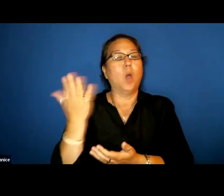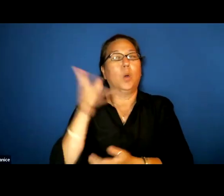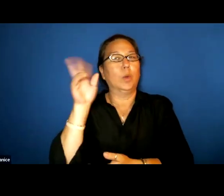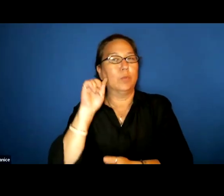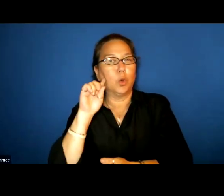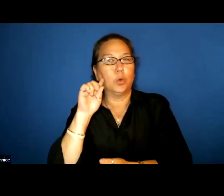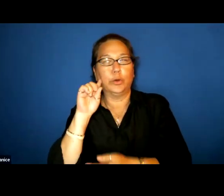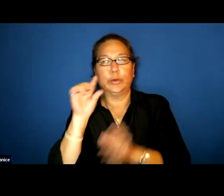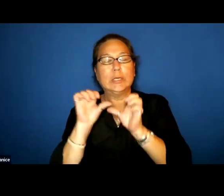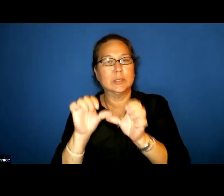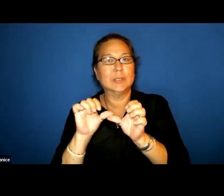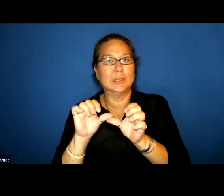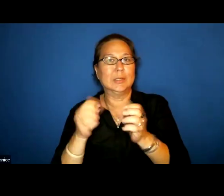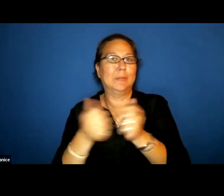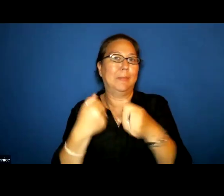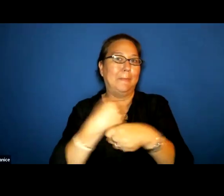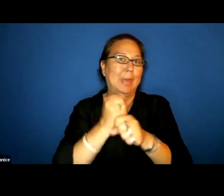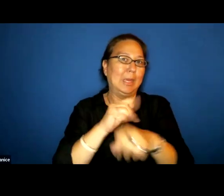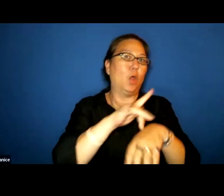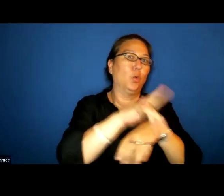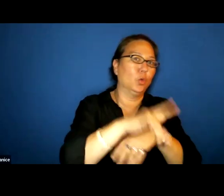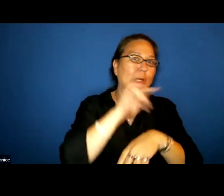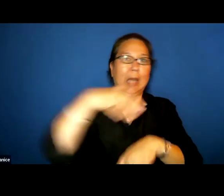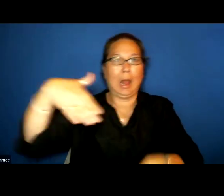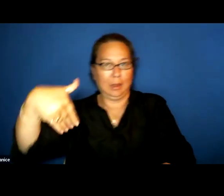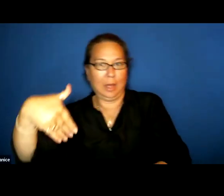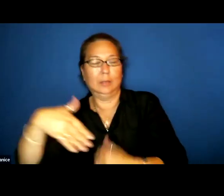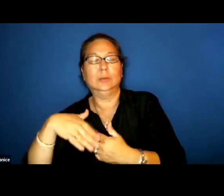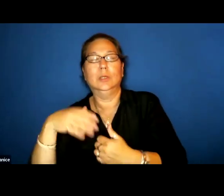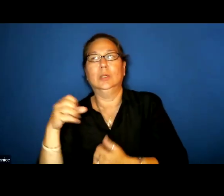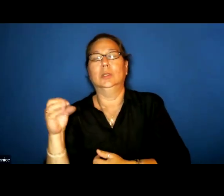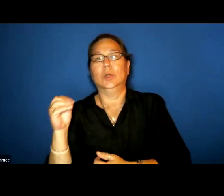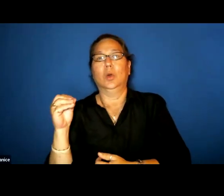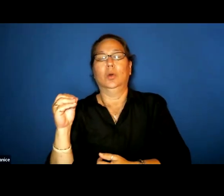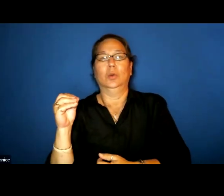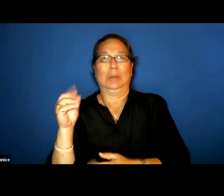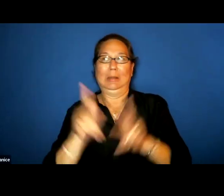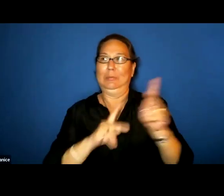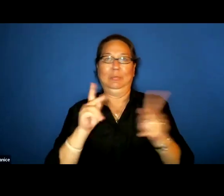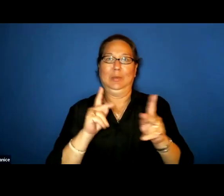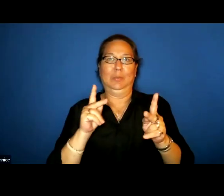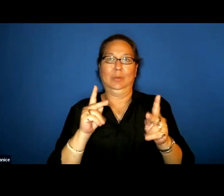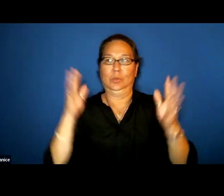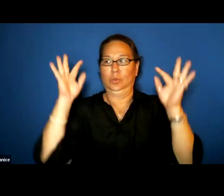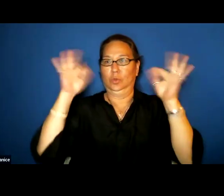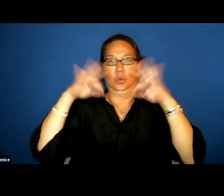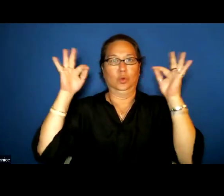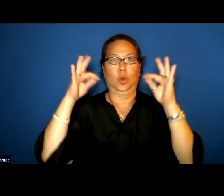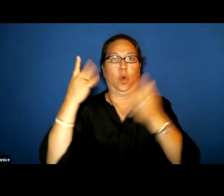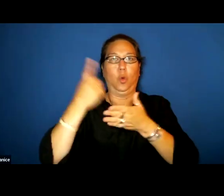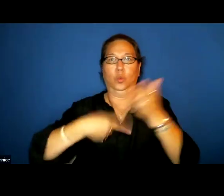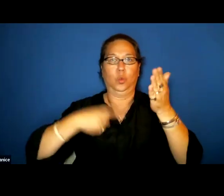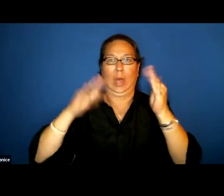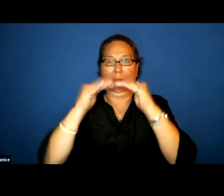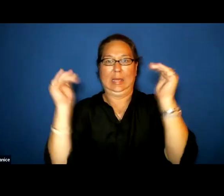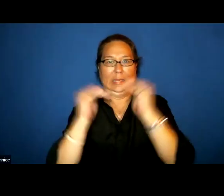it earlier, not later. And so, and the fact that people wouldn't even know what their tiers were until that point. And thank you for